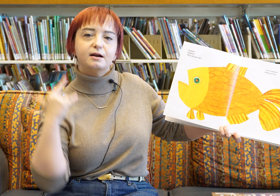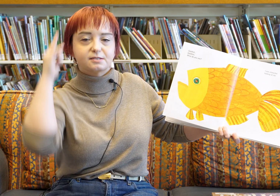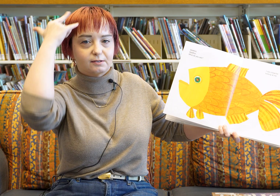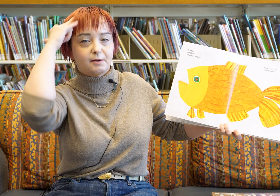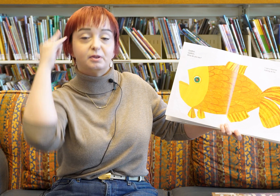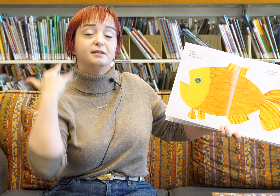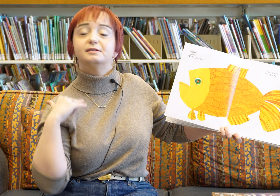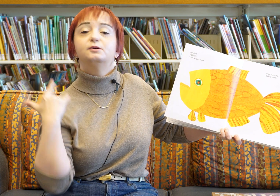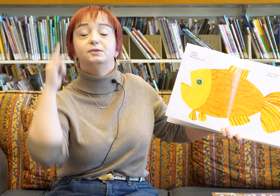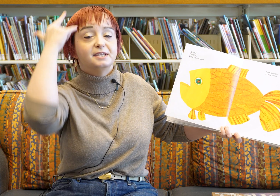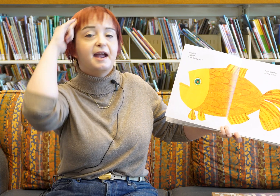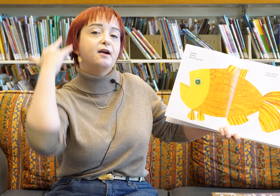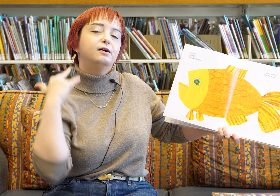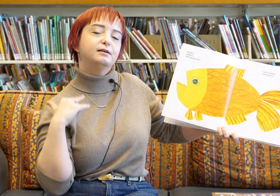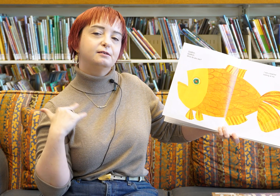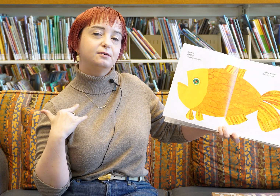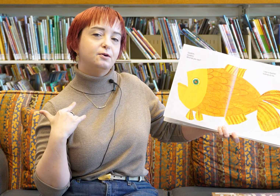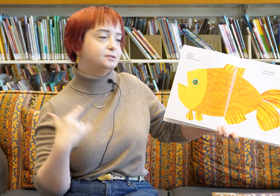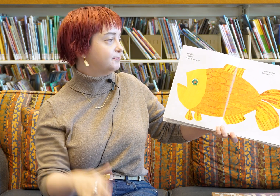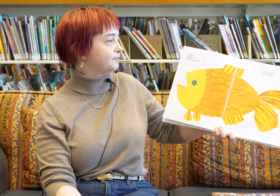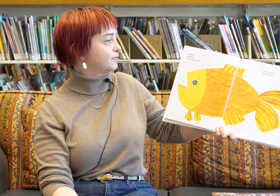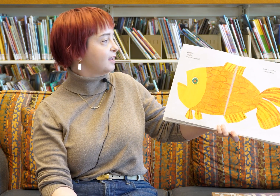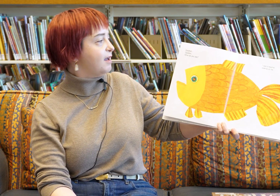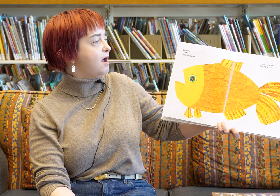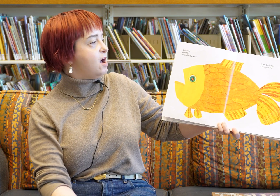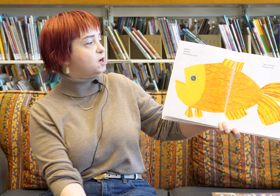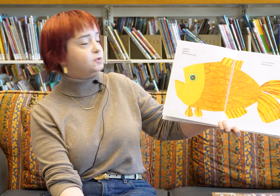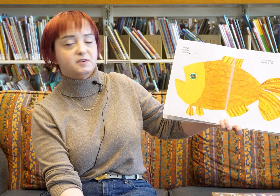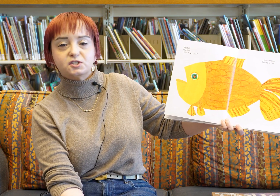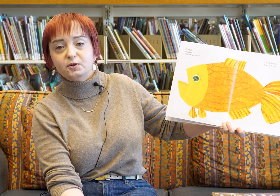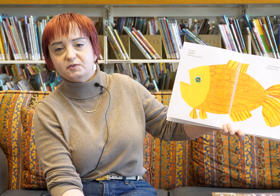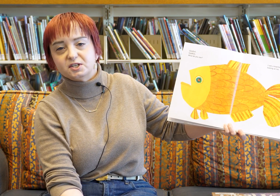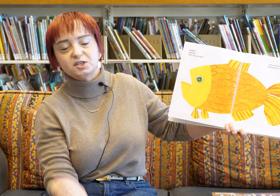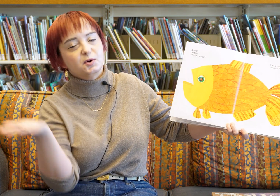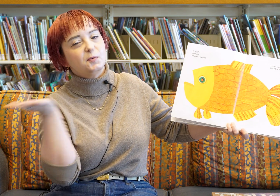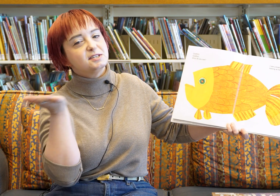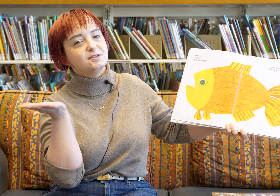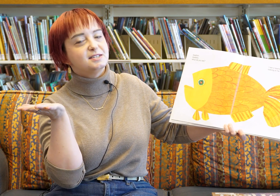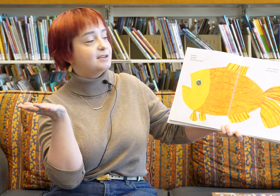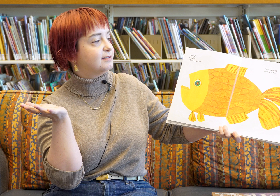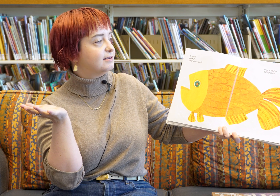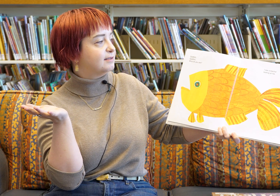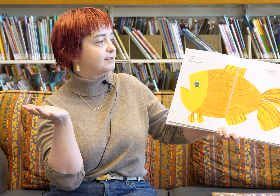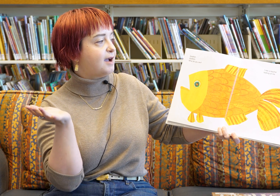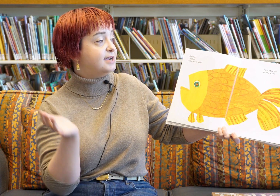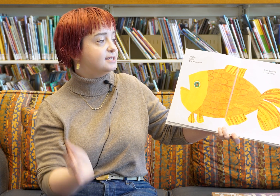Goldilocks or blonde golden hair. Gold. Goldfish, what do you see? I see